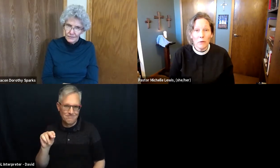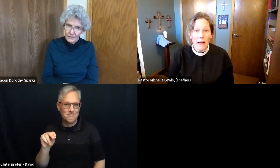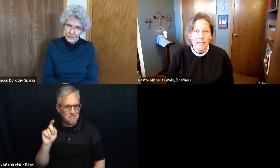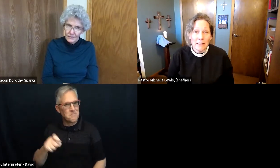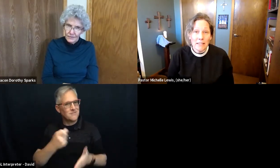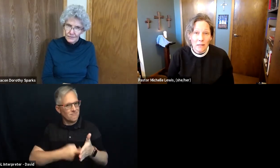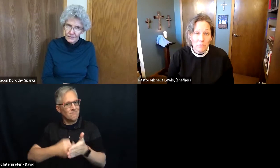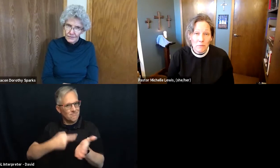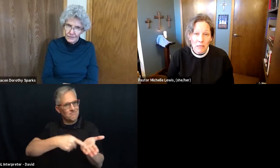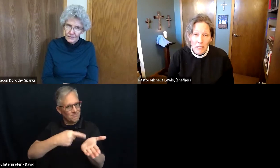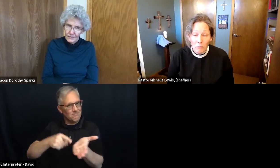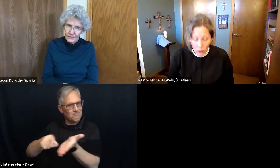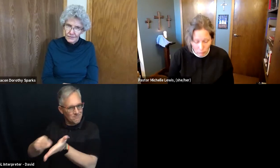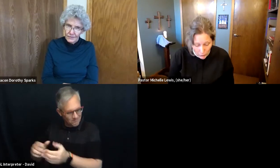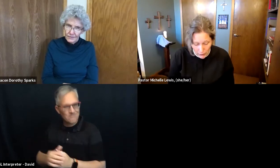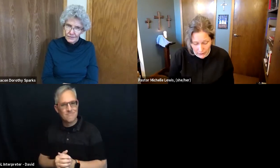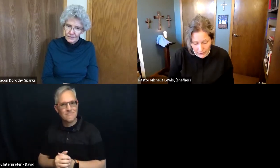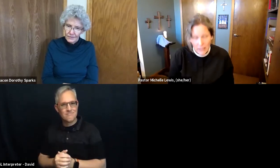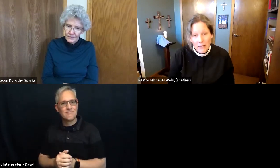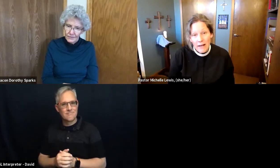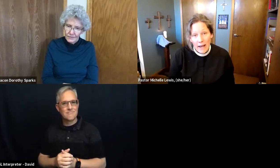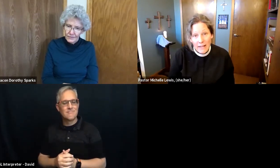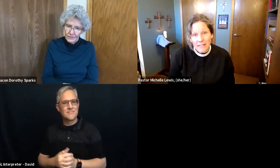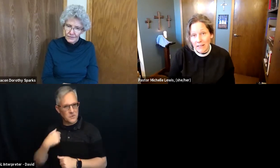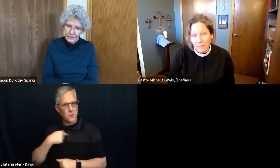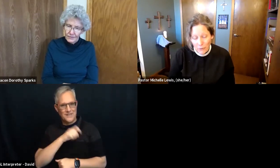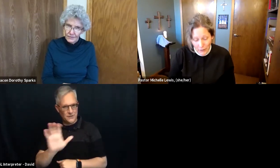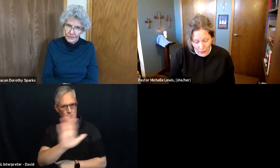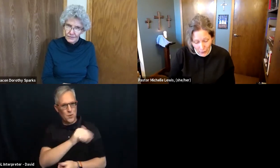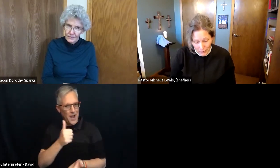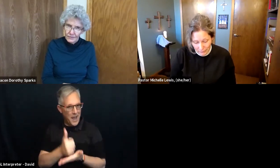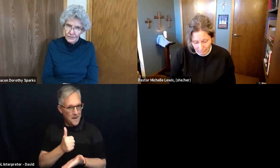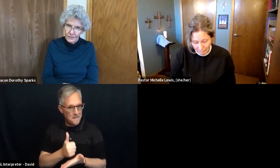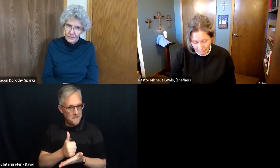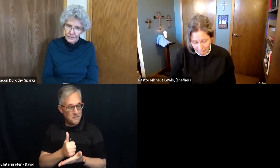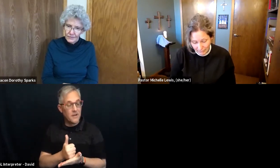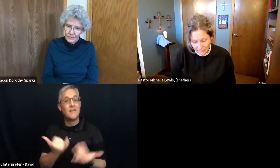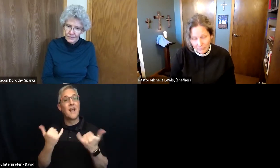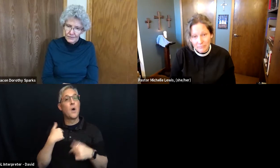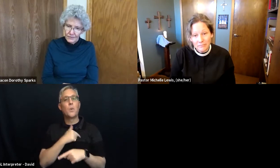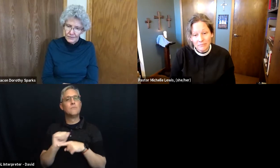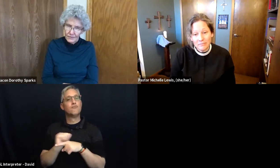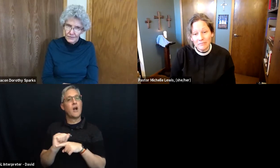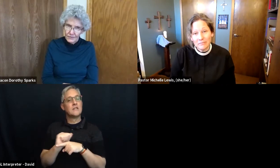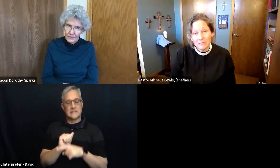And we're practicing being more bold, asking for your help.